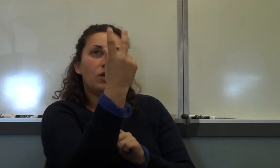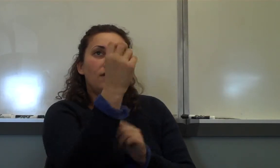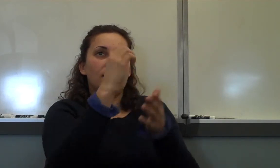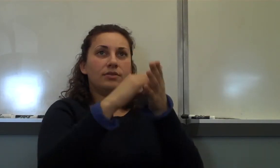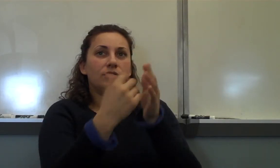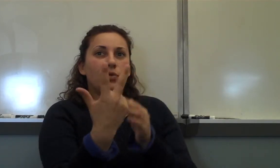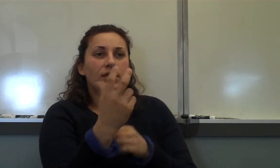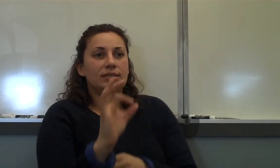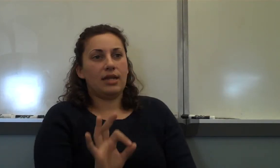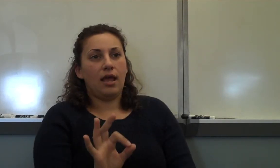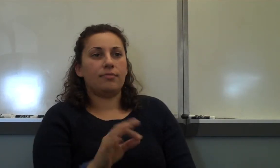so forth.